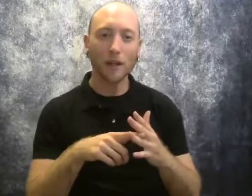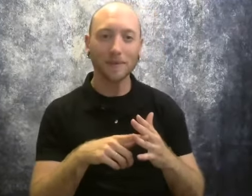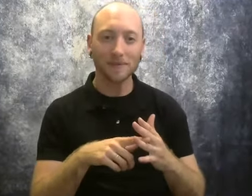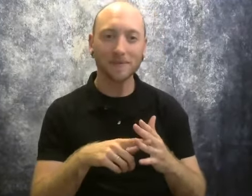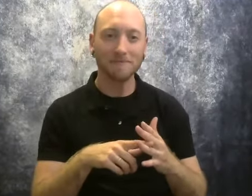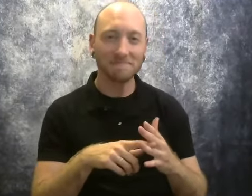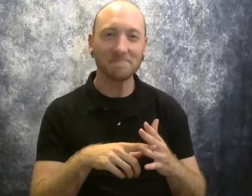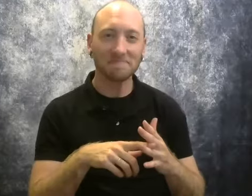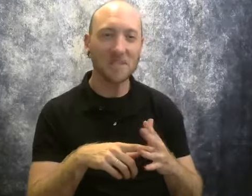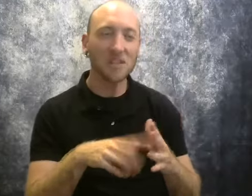bit. So